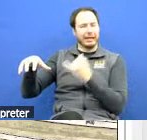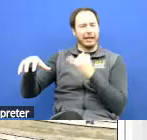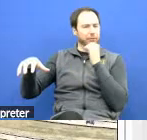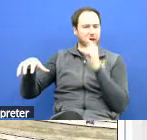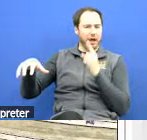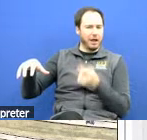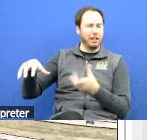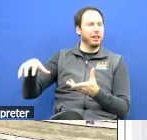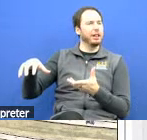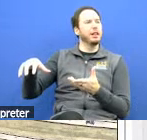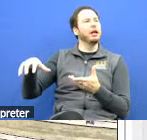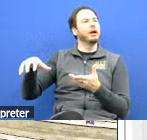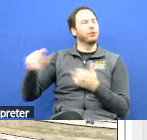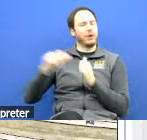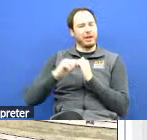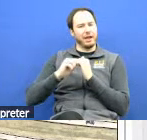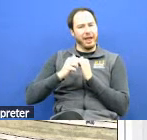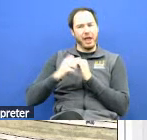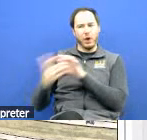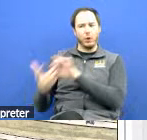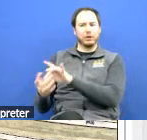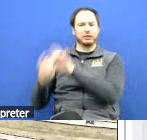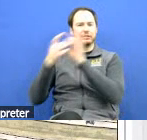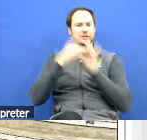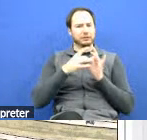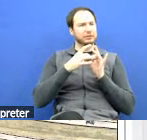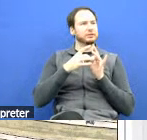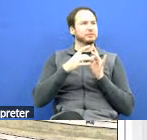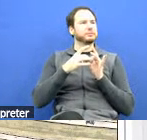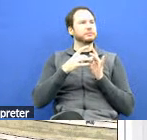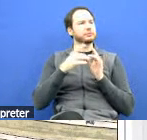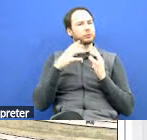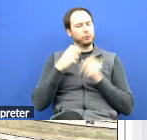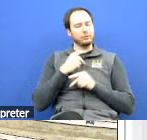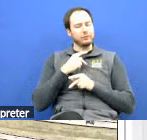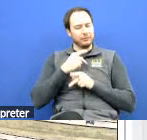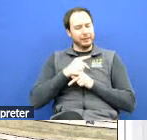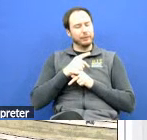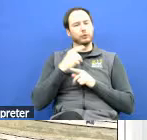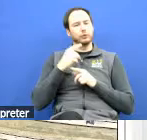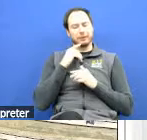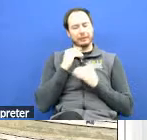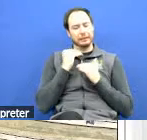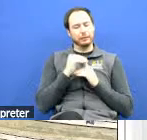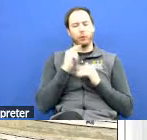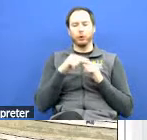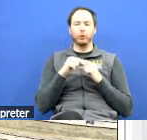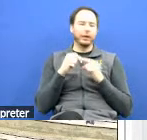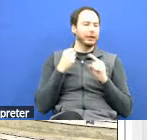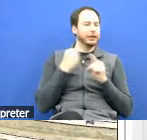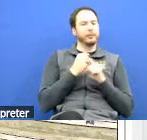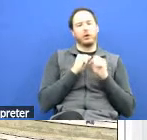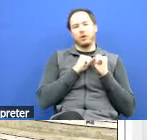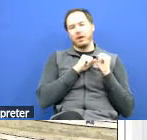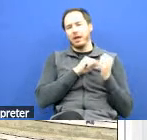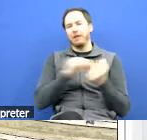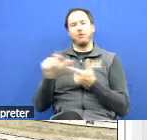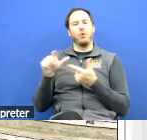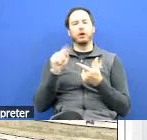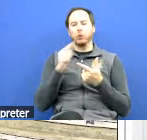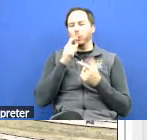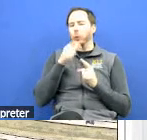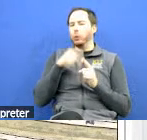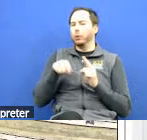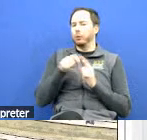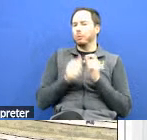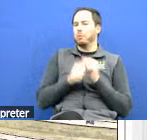including those intervening properties. And as we've said, we're trying to minimize the impact of this while still